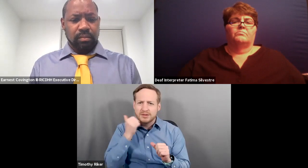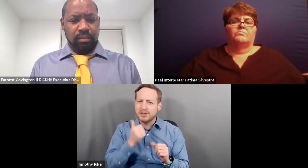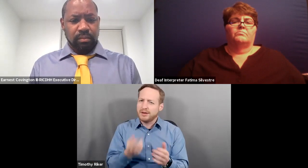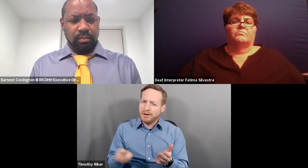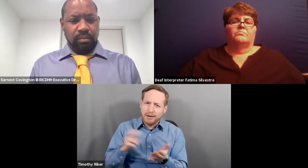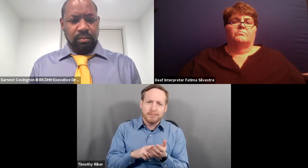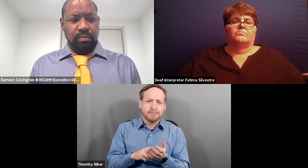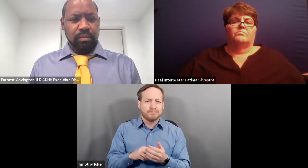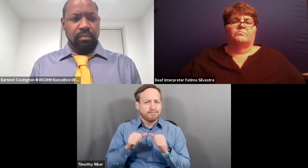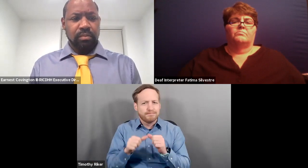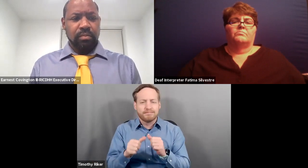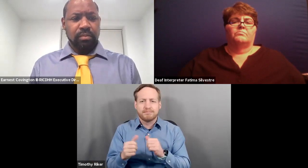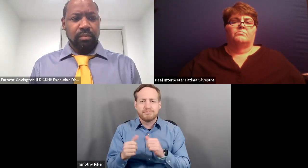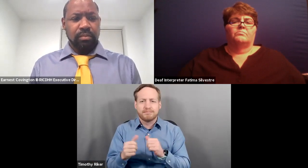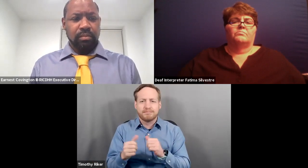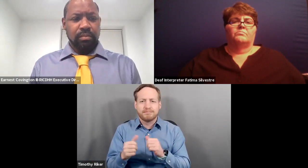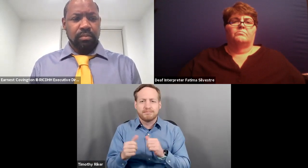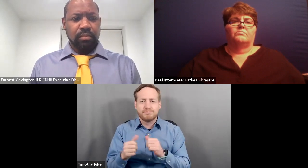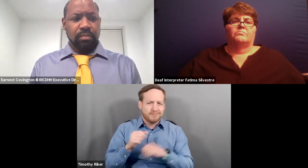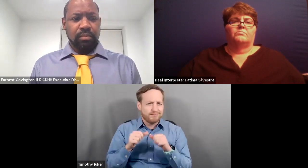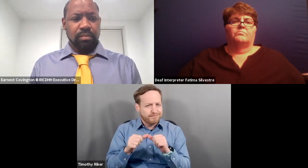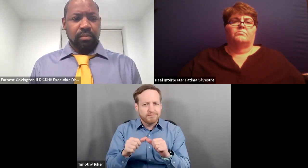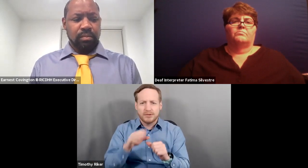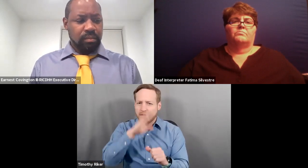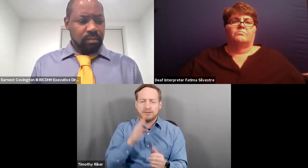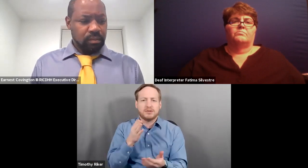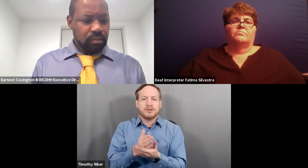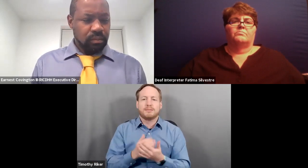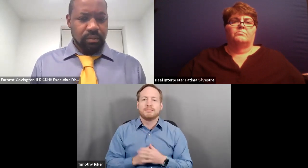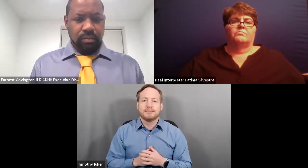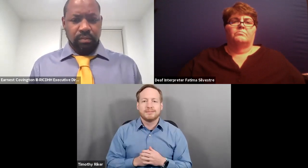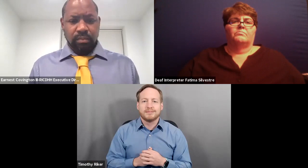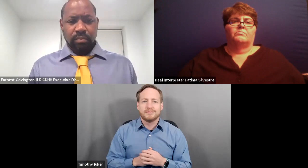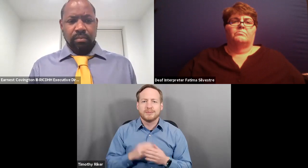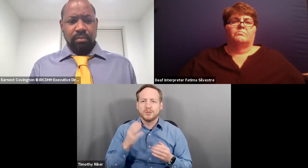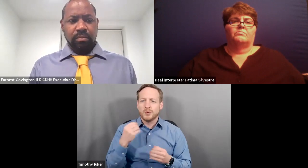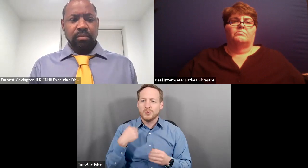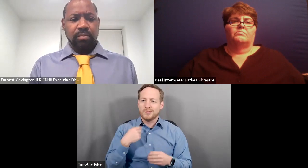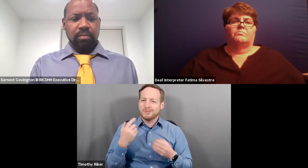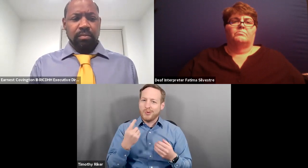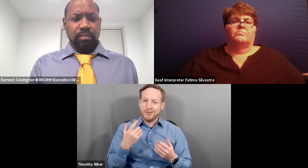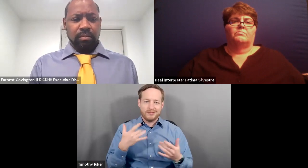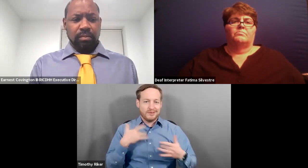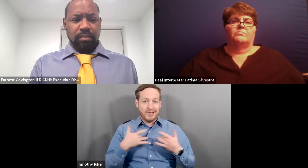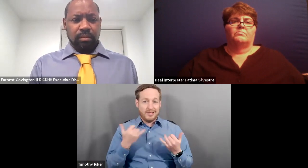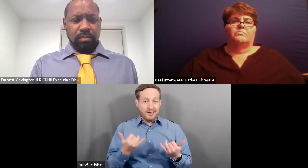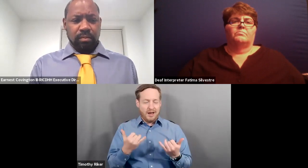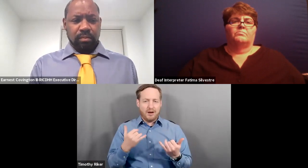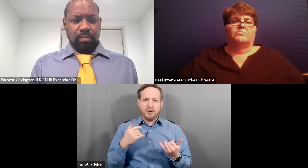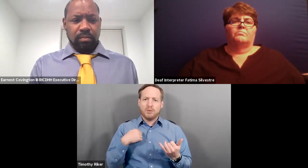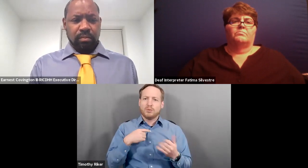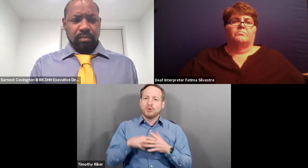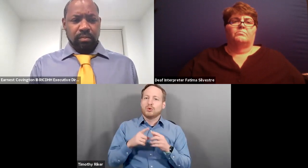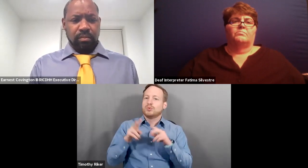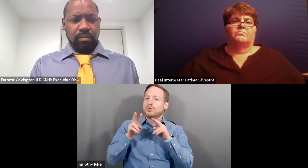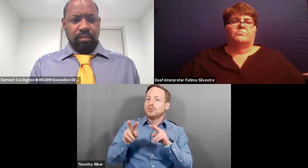all kinds of people all over the community have taken it on themselves to keep it going and not